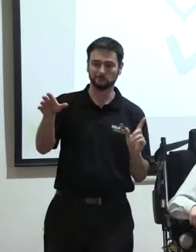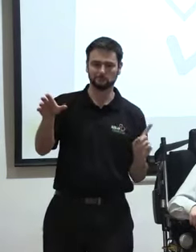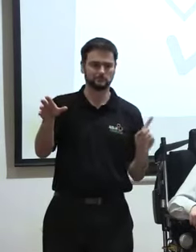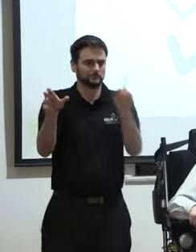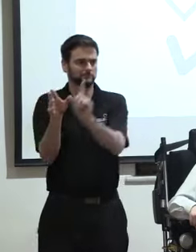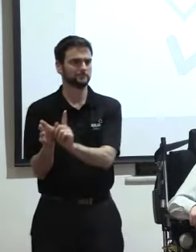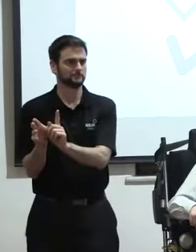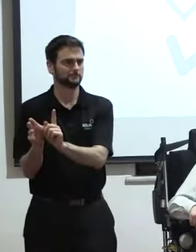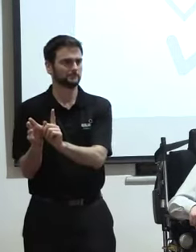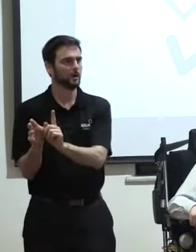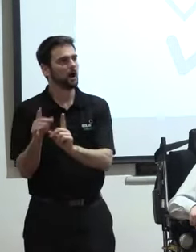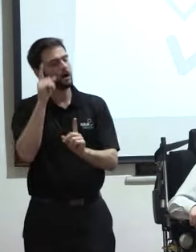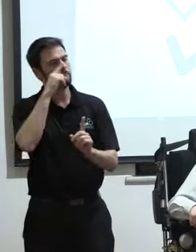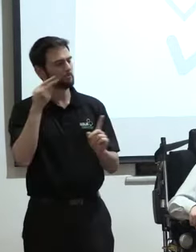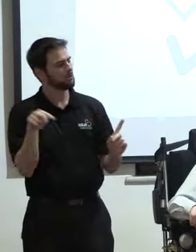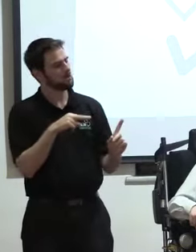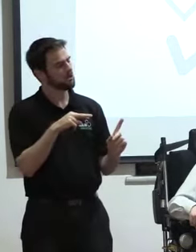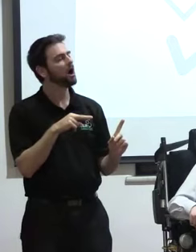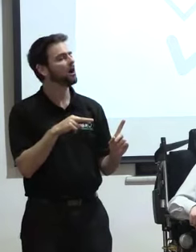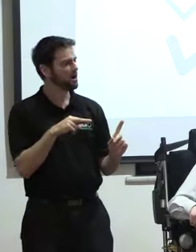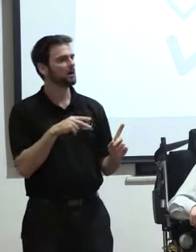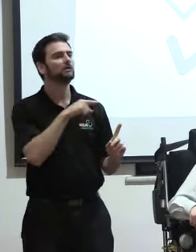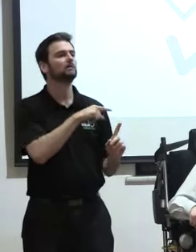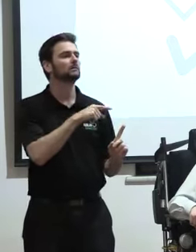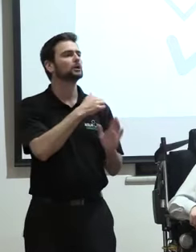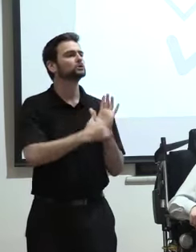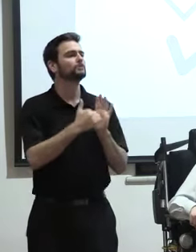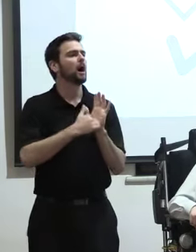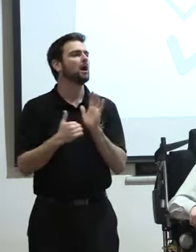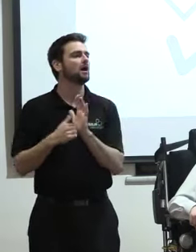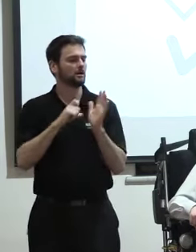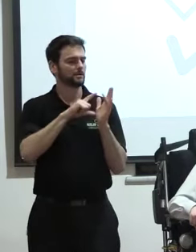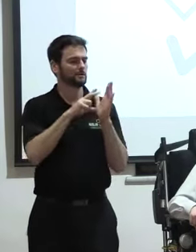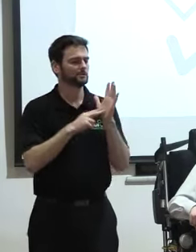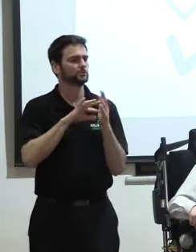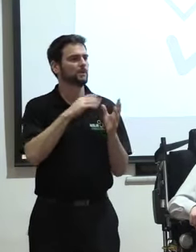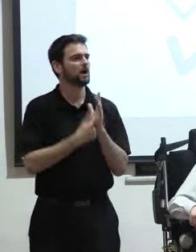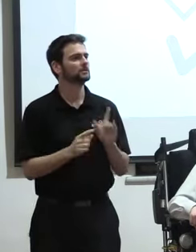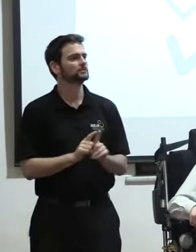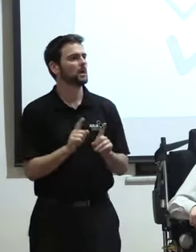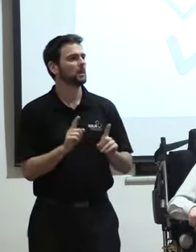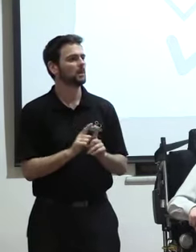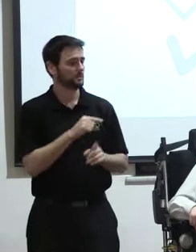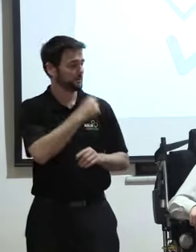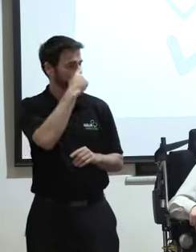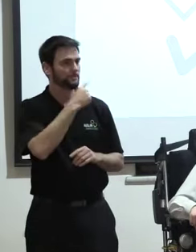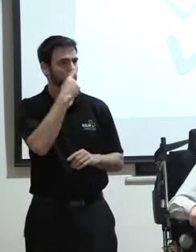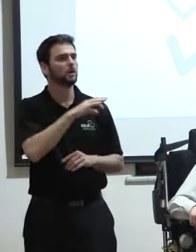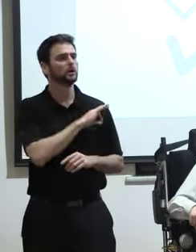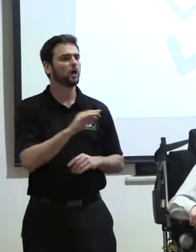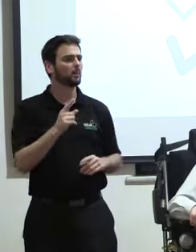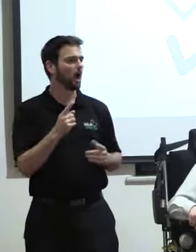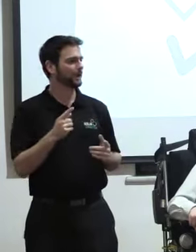with disability as consumers and also as people, rather than the other over there